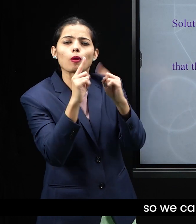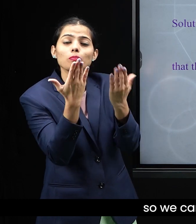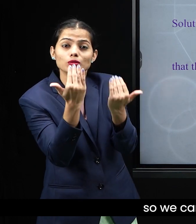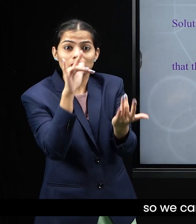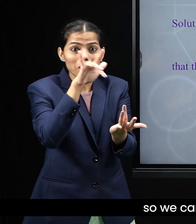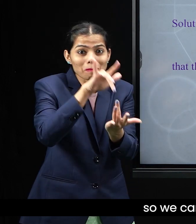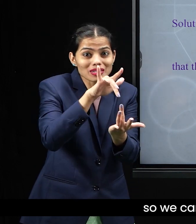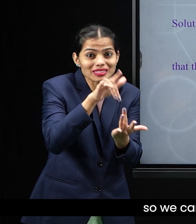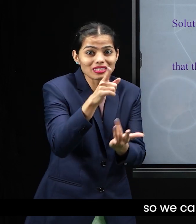45.